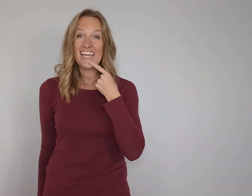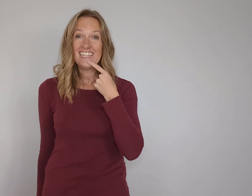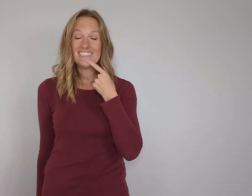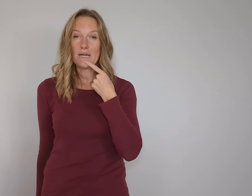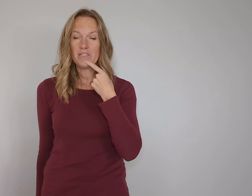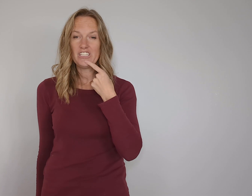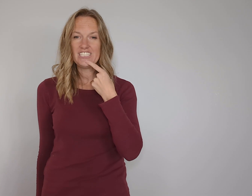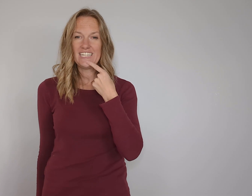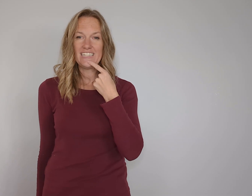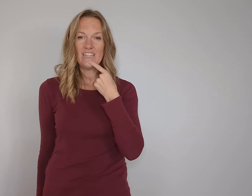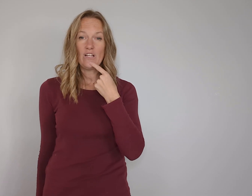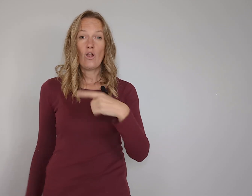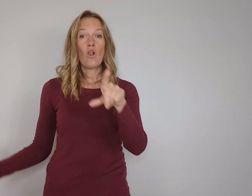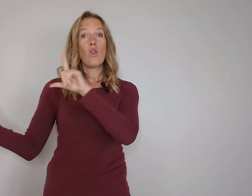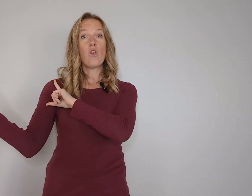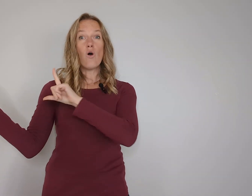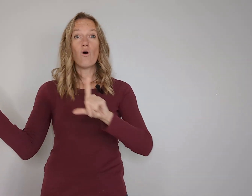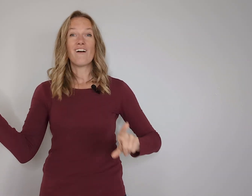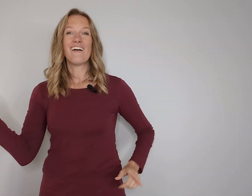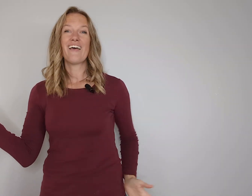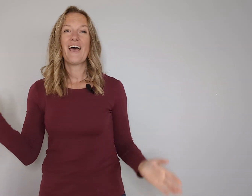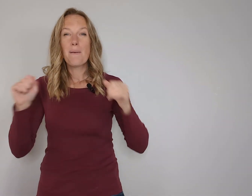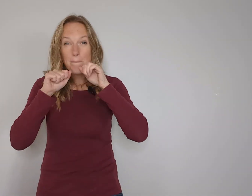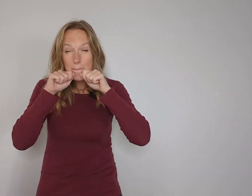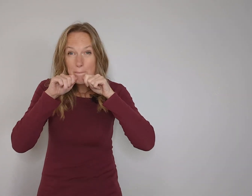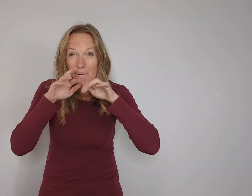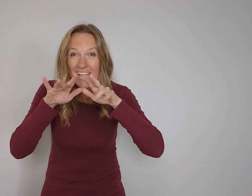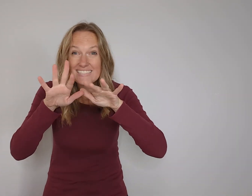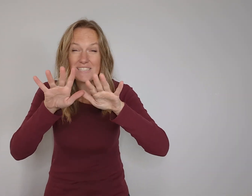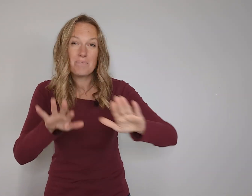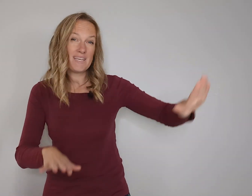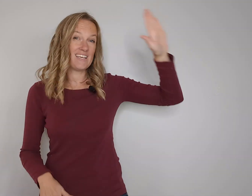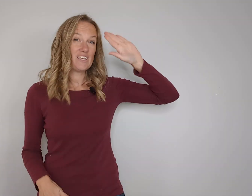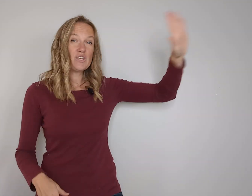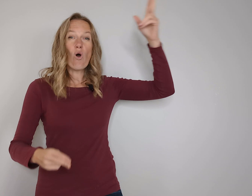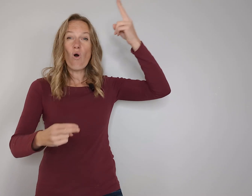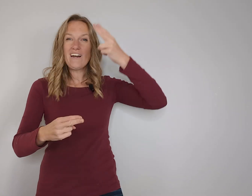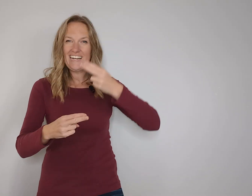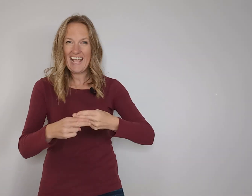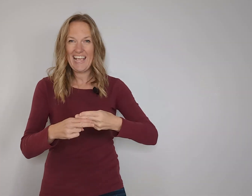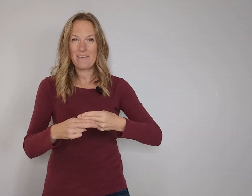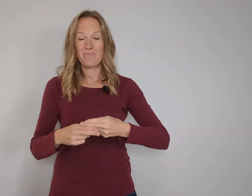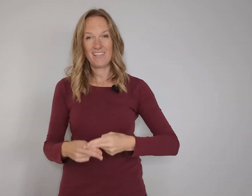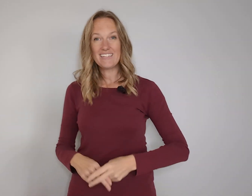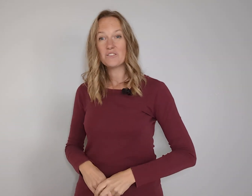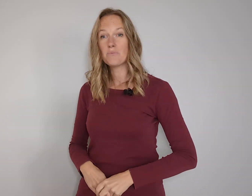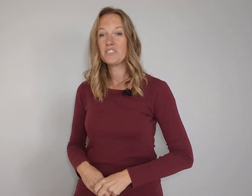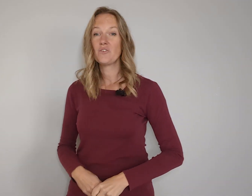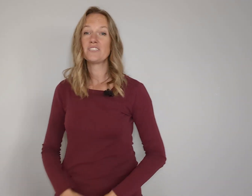say, tapping your chin, Lord, blessed be your name. Okay, so the bridge from the